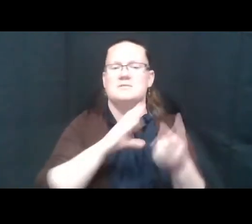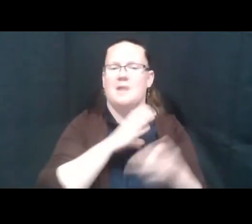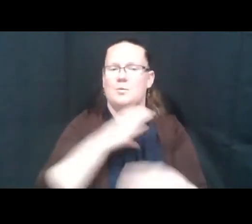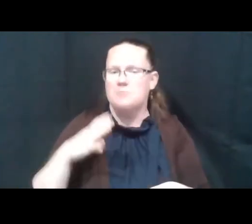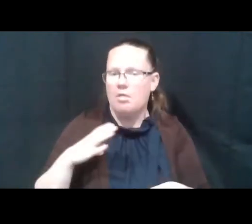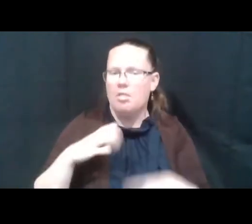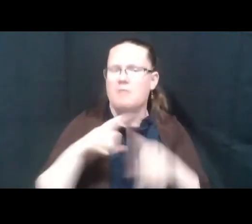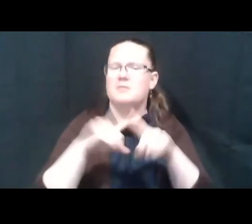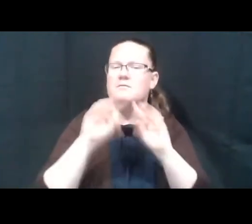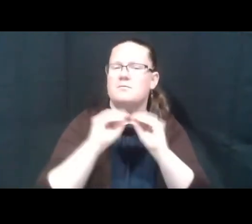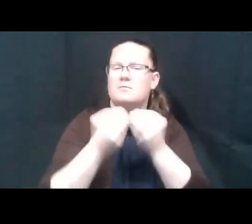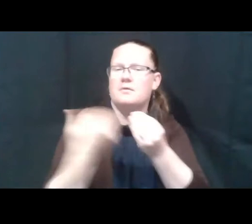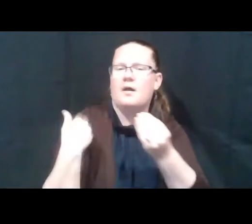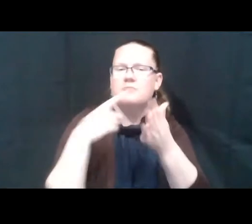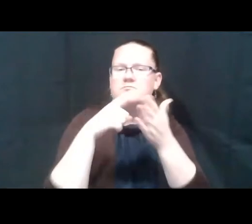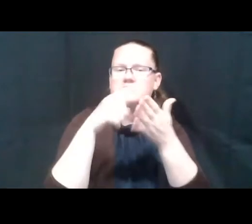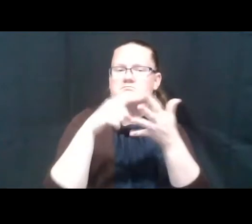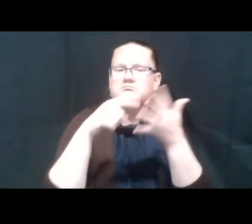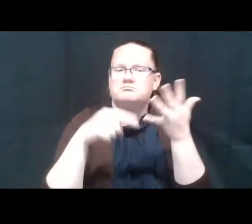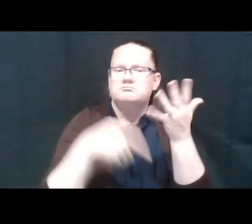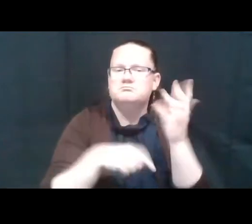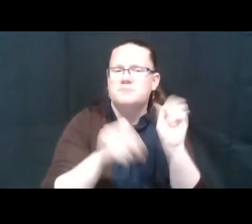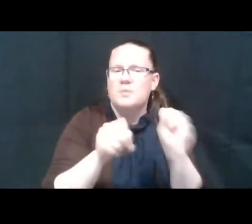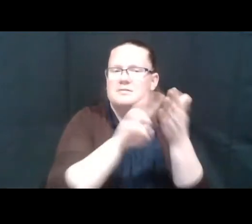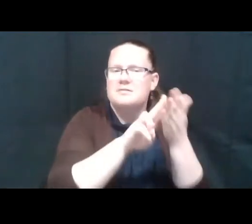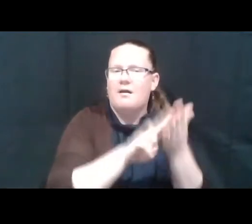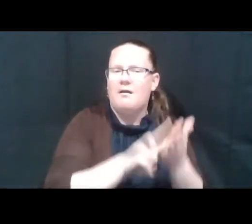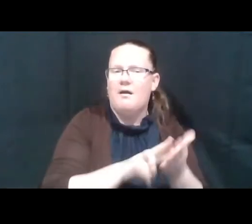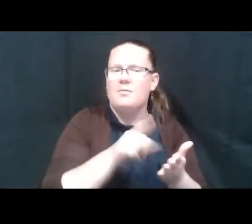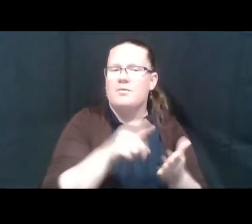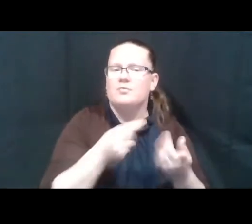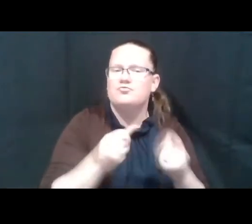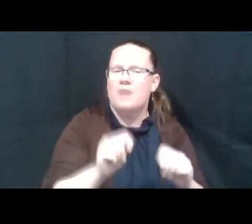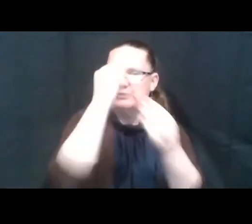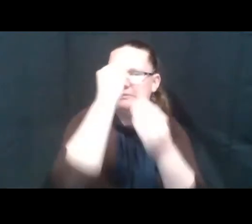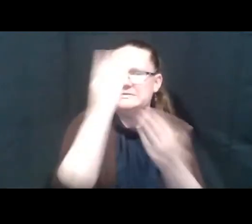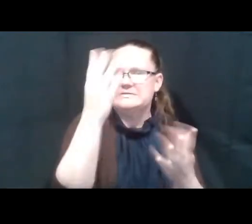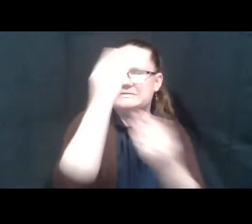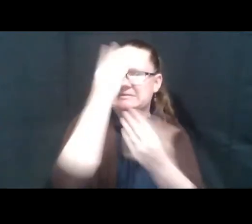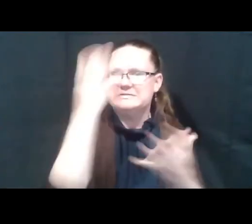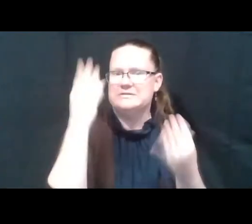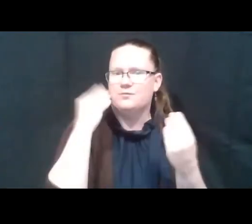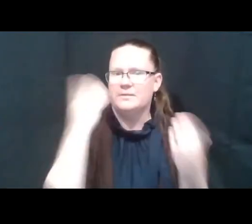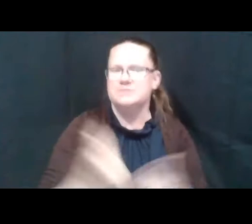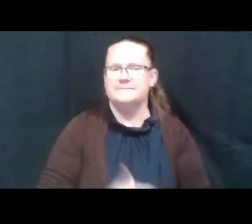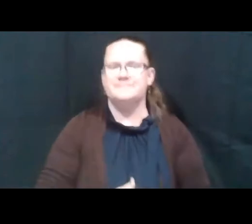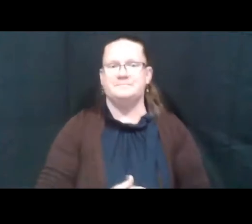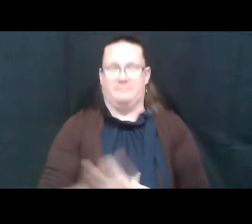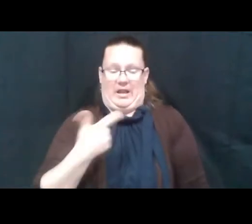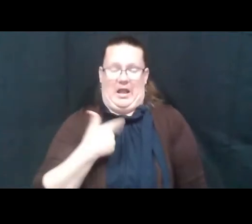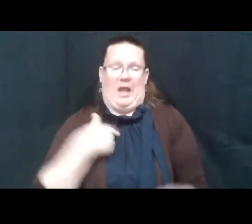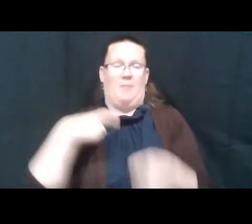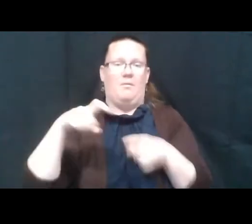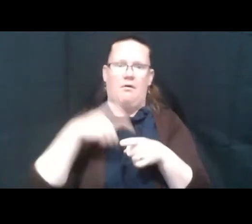this field. They're actively trying to get information out. I am on calls weekly